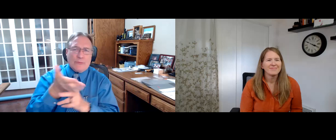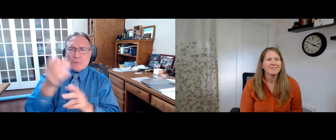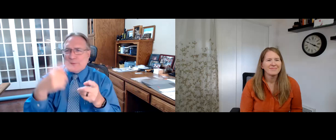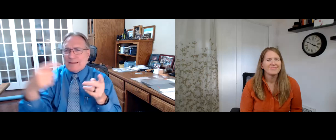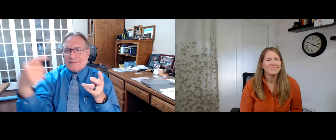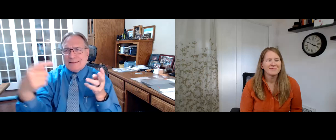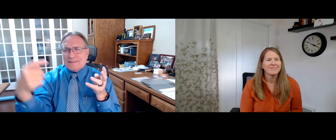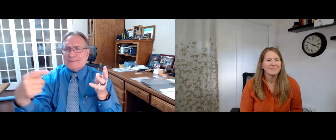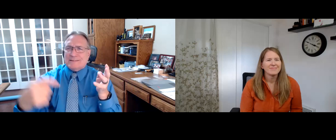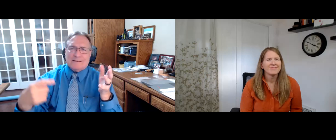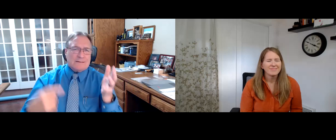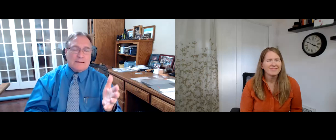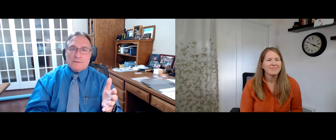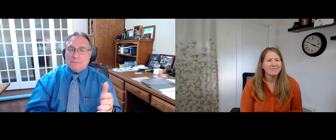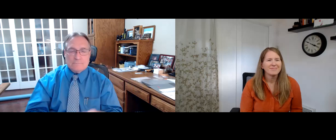through this.